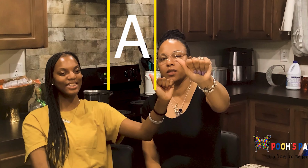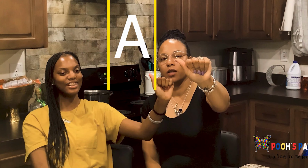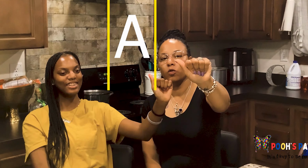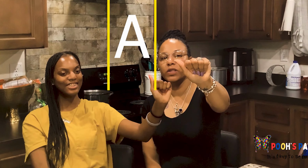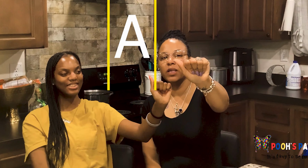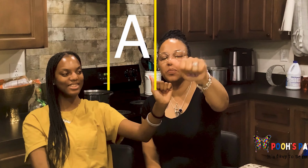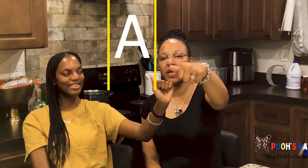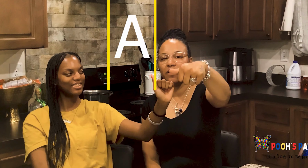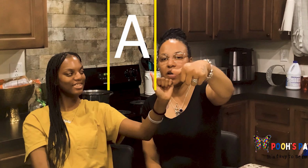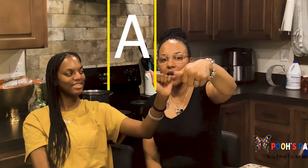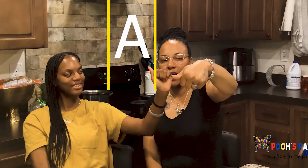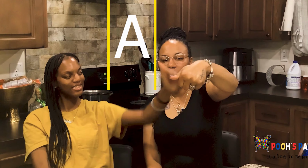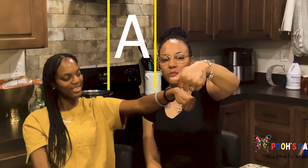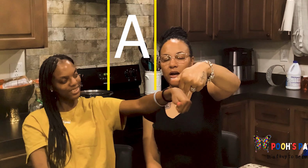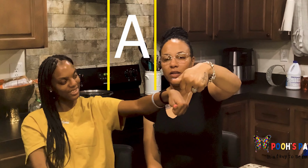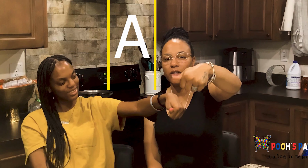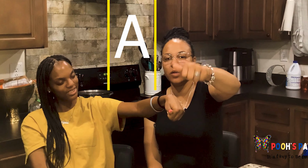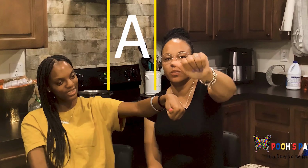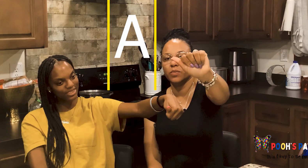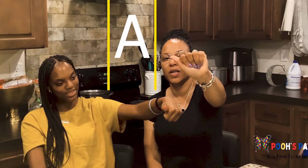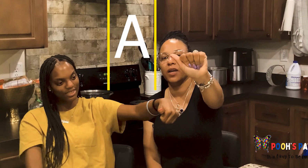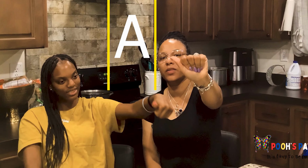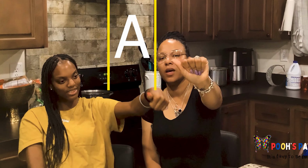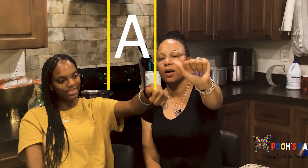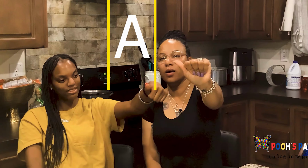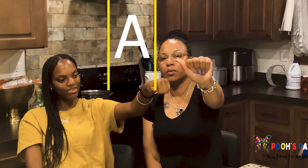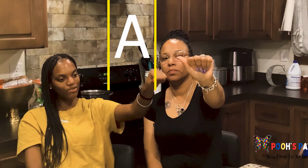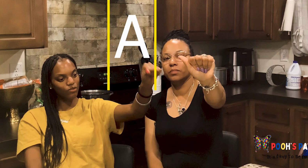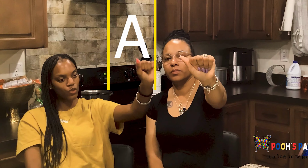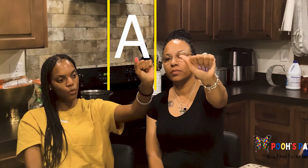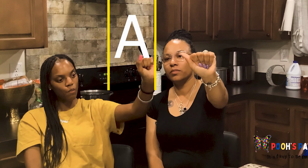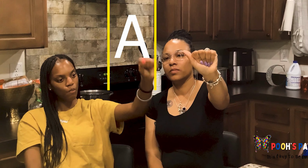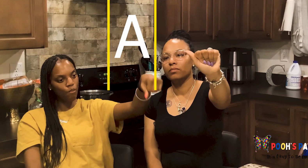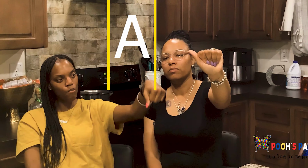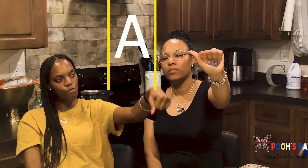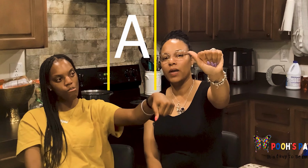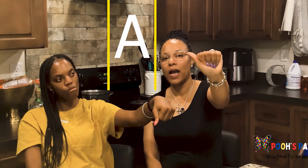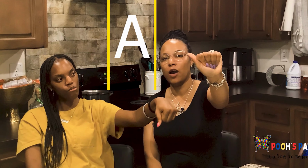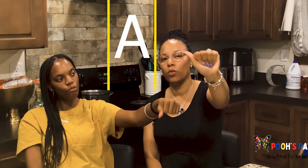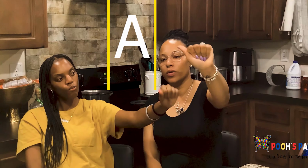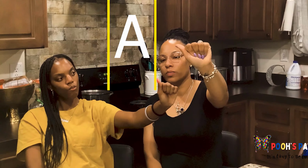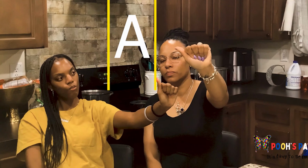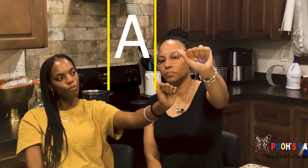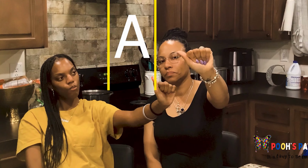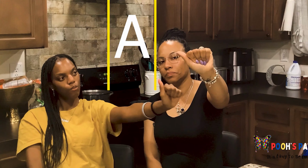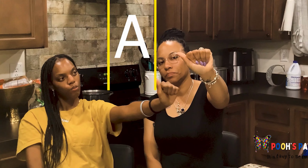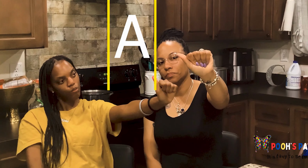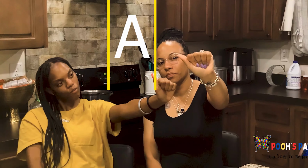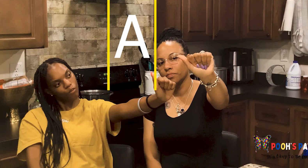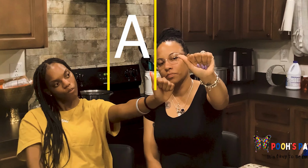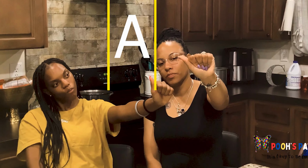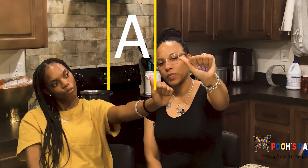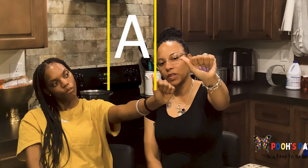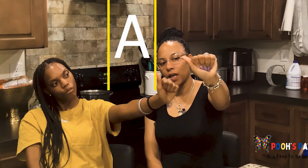We simply have our hands balled up with our thumb outward. Stuck